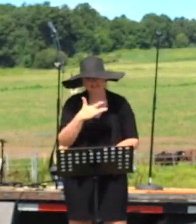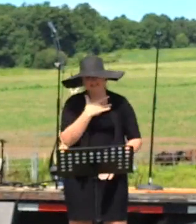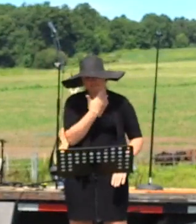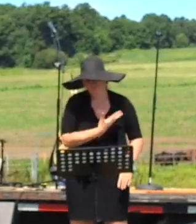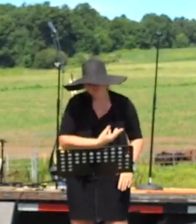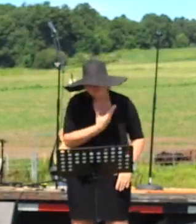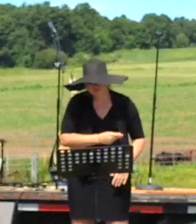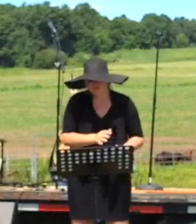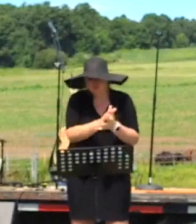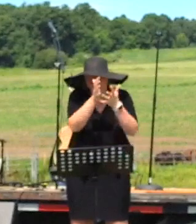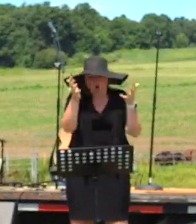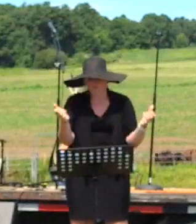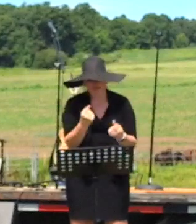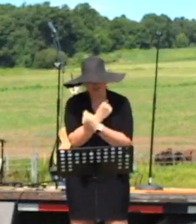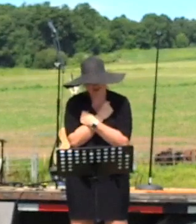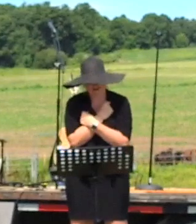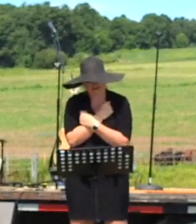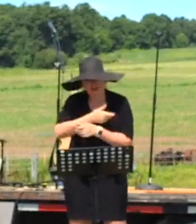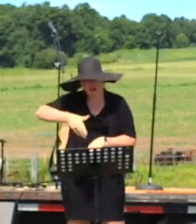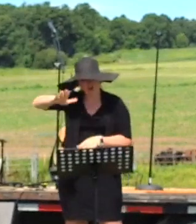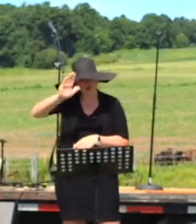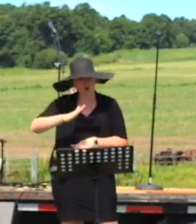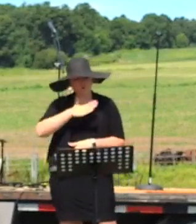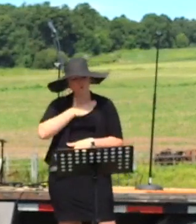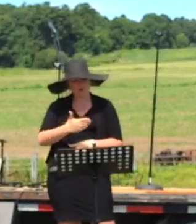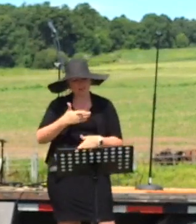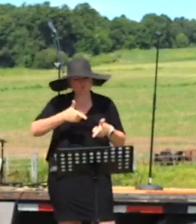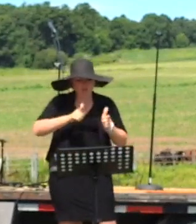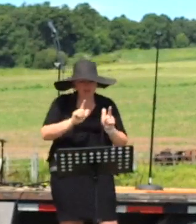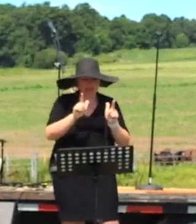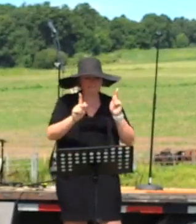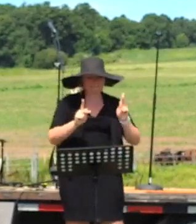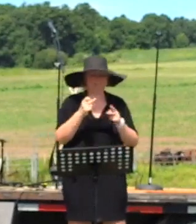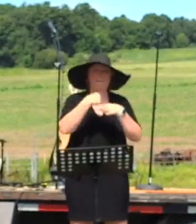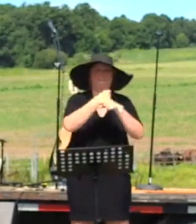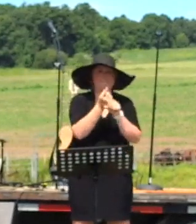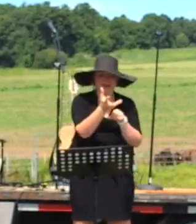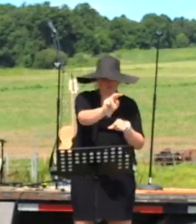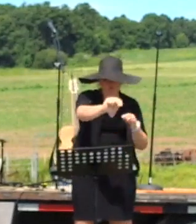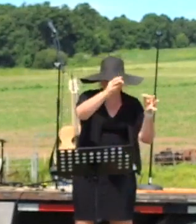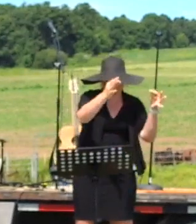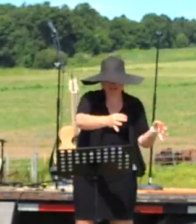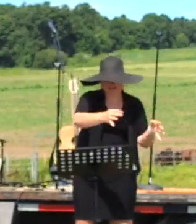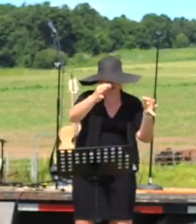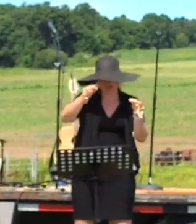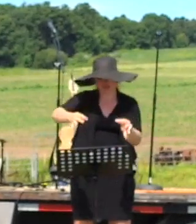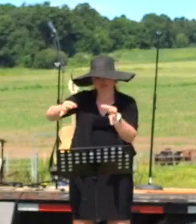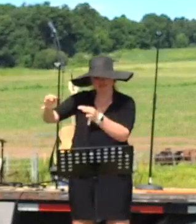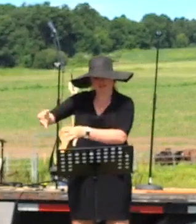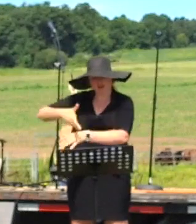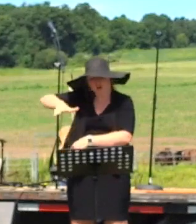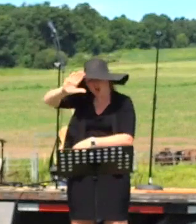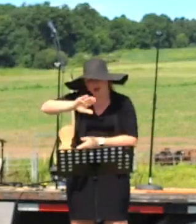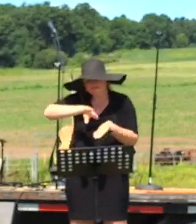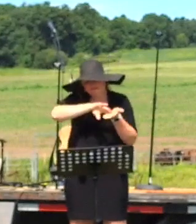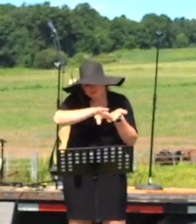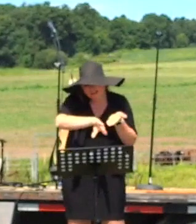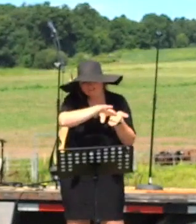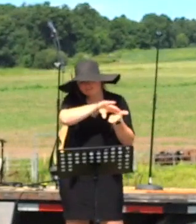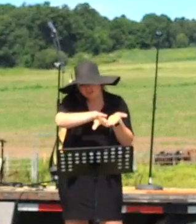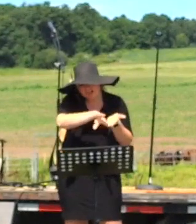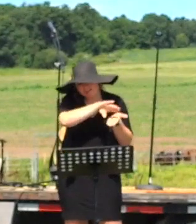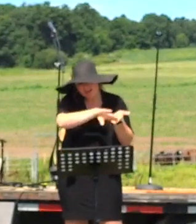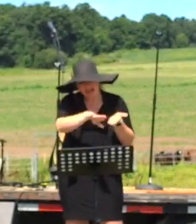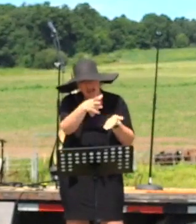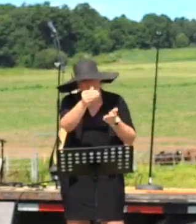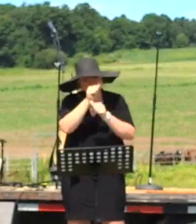peace-loving, gentle at all times, and willing to yield to others. It is full of mercy and the fruit of good deeds. It